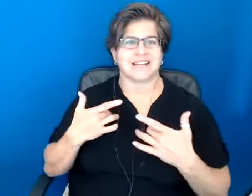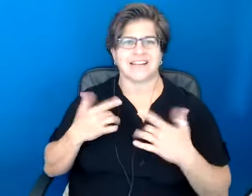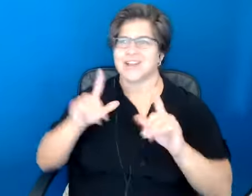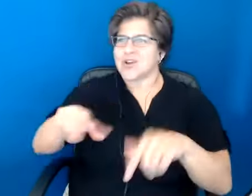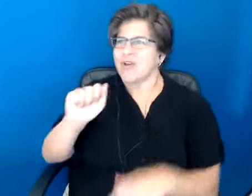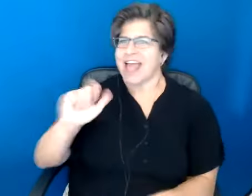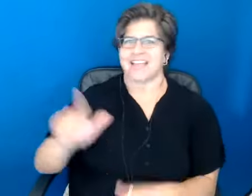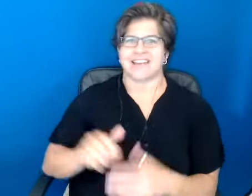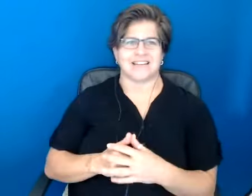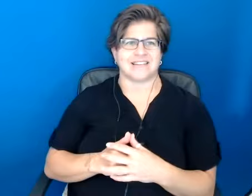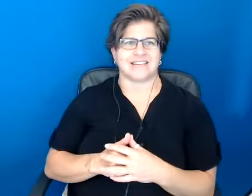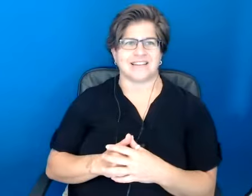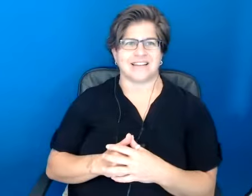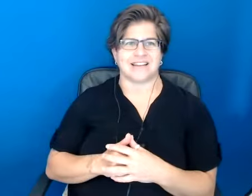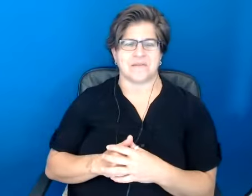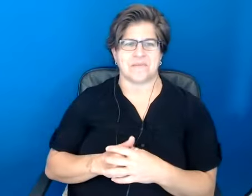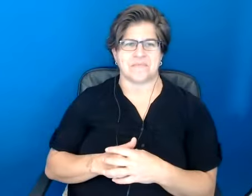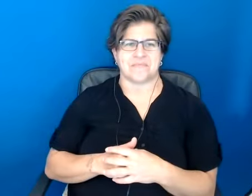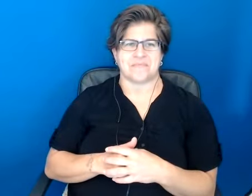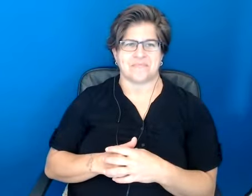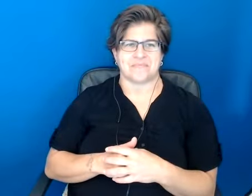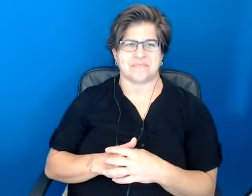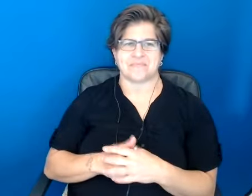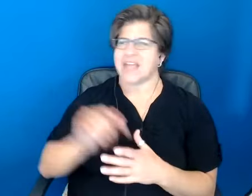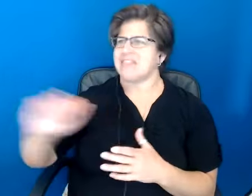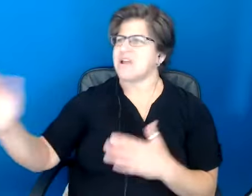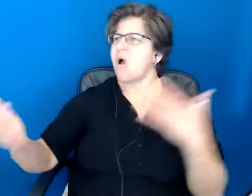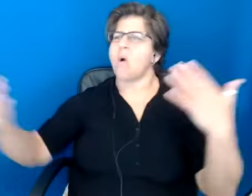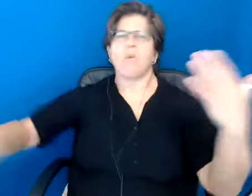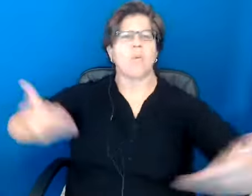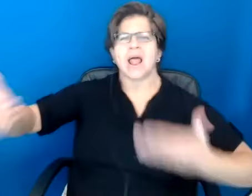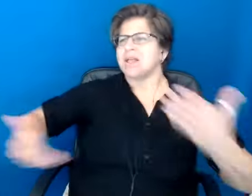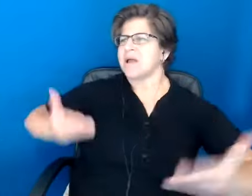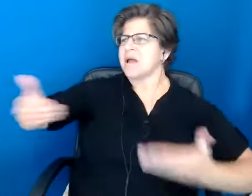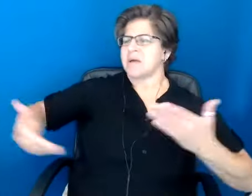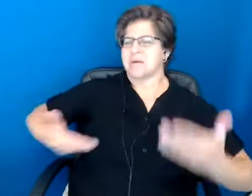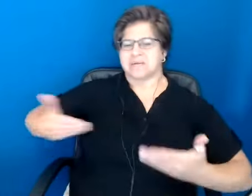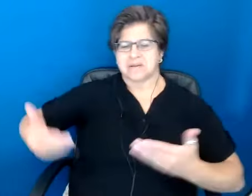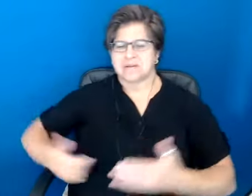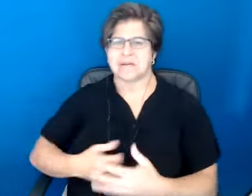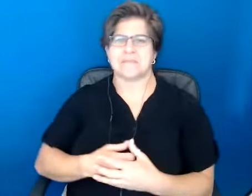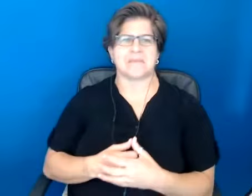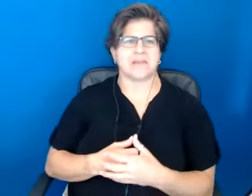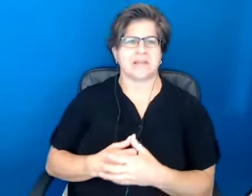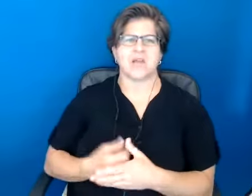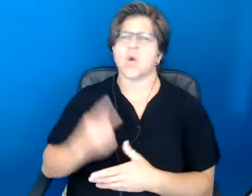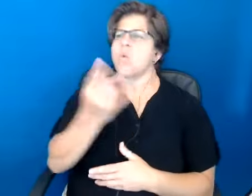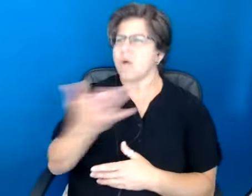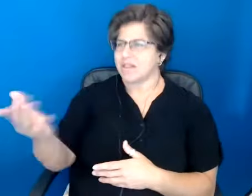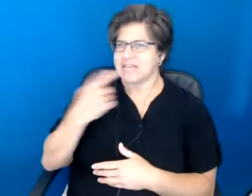me. So on a Tuesday I came and I was so excited. Oh, God. I was so excited to go to this Al-Anon. And I was into